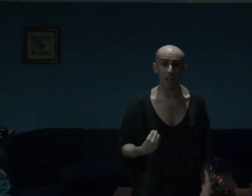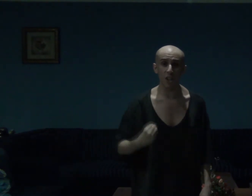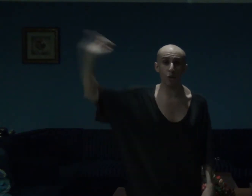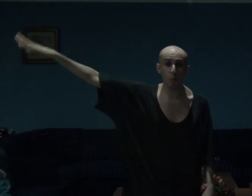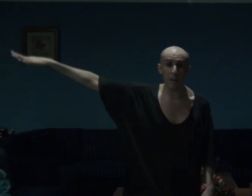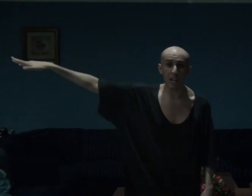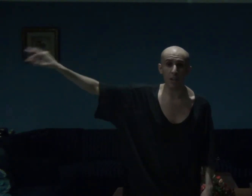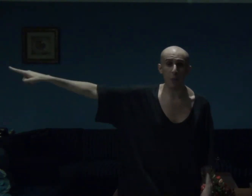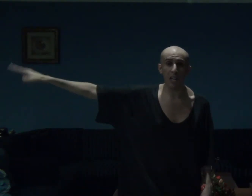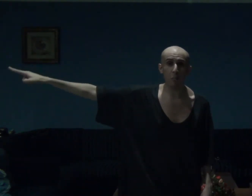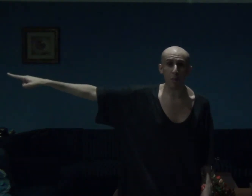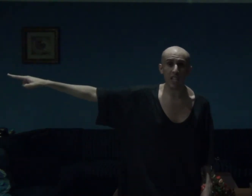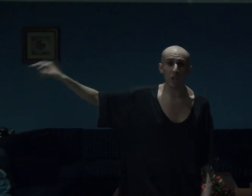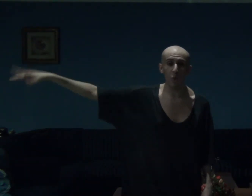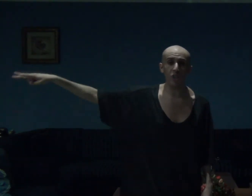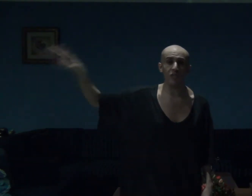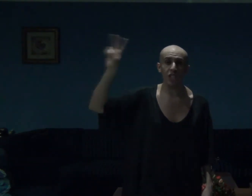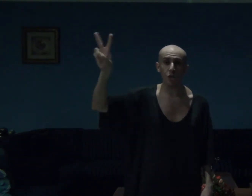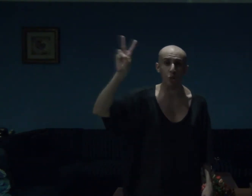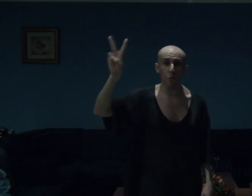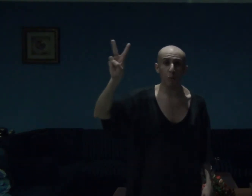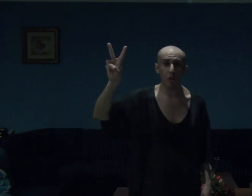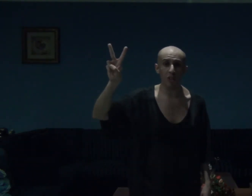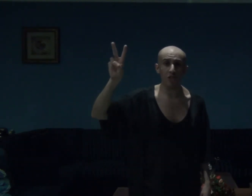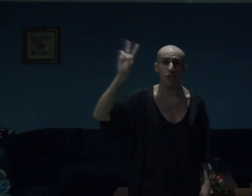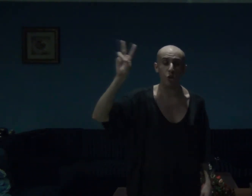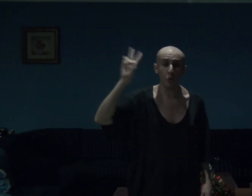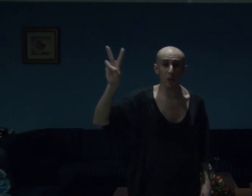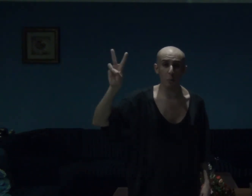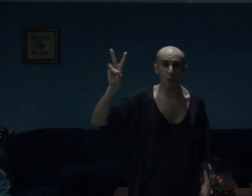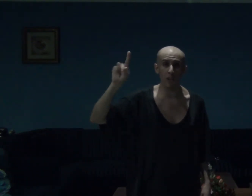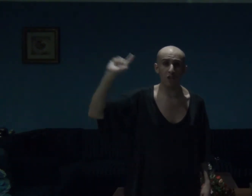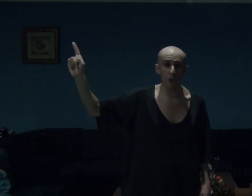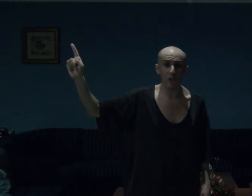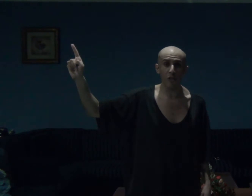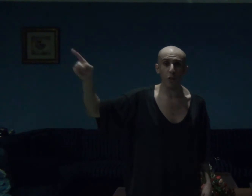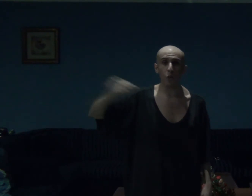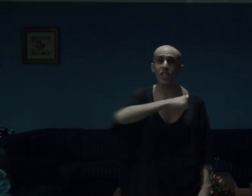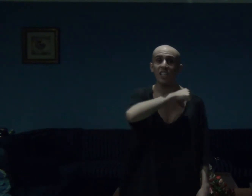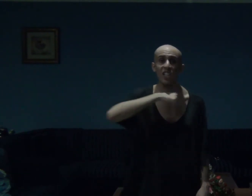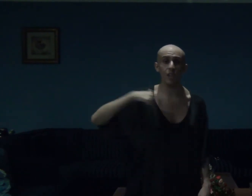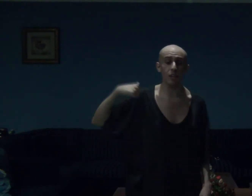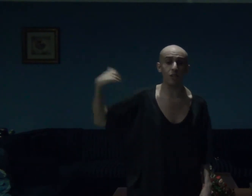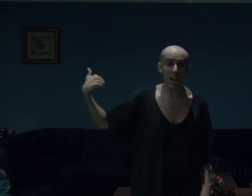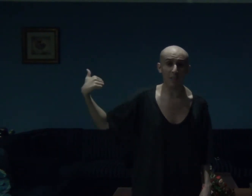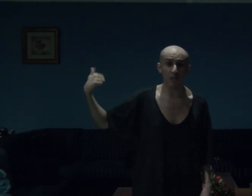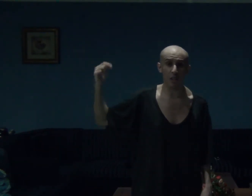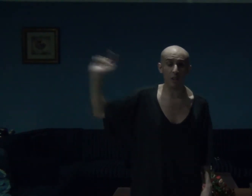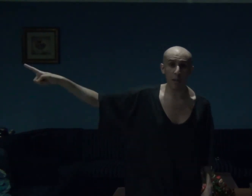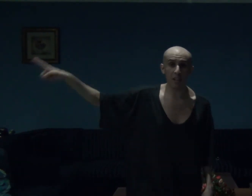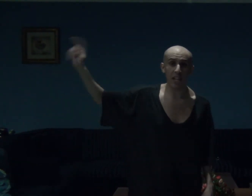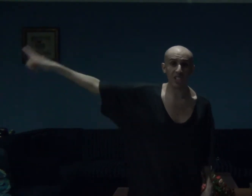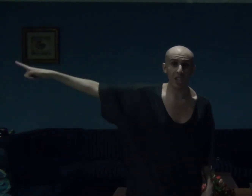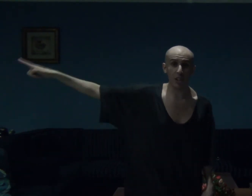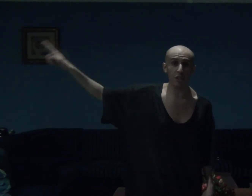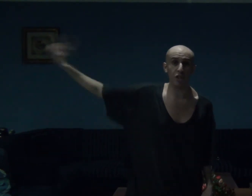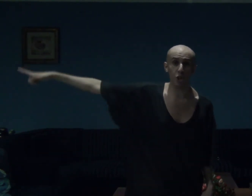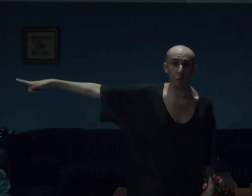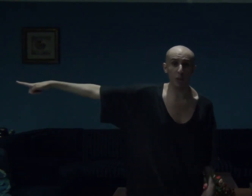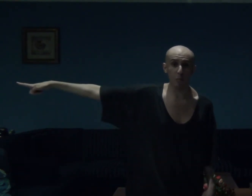to Ben. Ben being one of the 2 boys, the twin boys, one of who he had killed after Ben had killed his twin